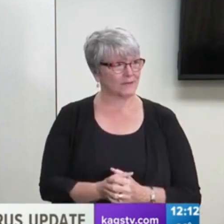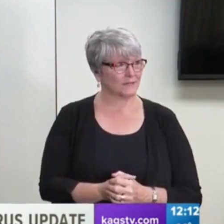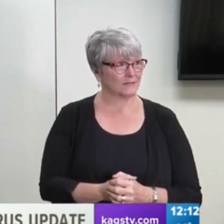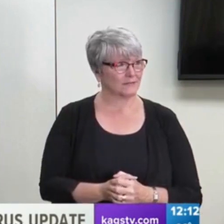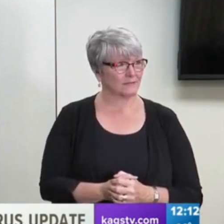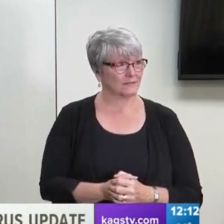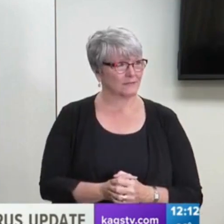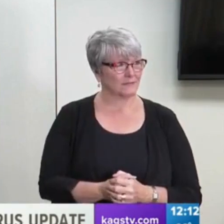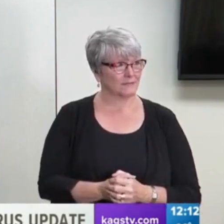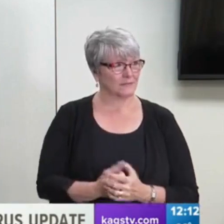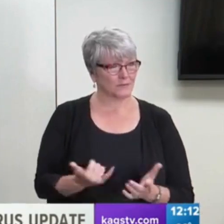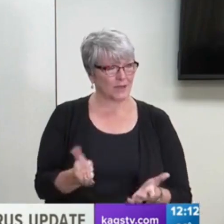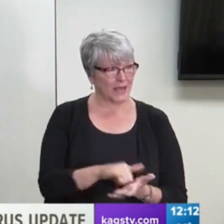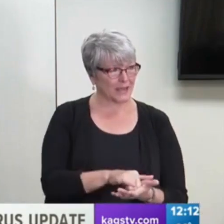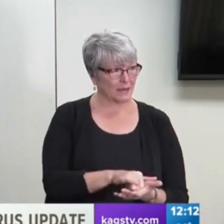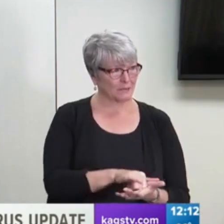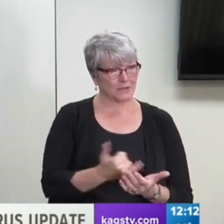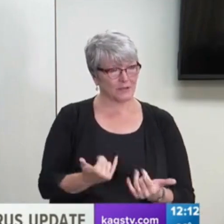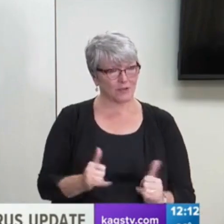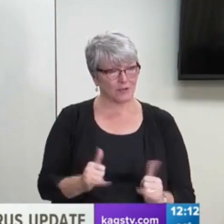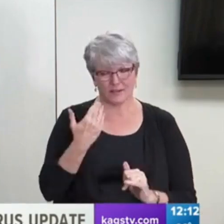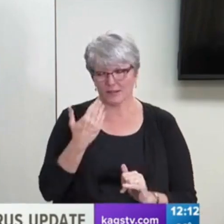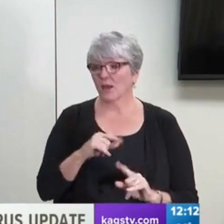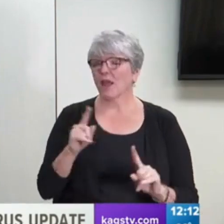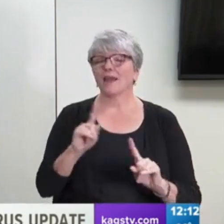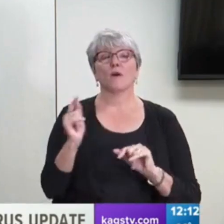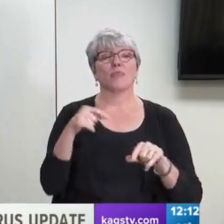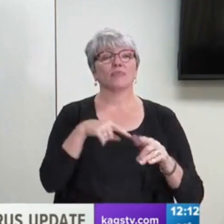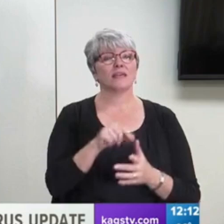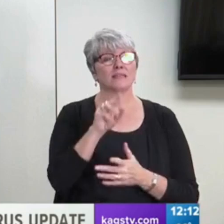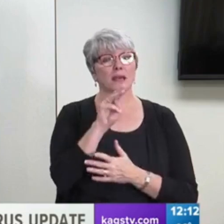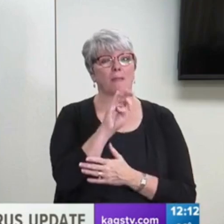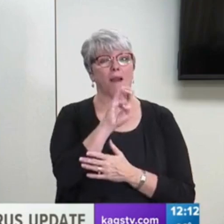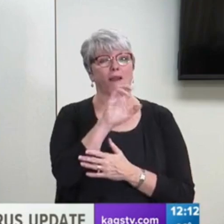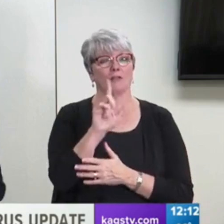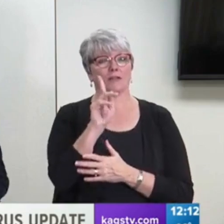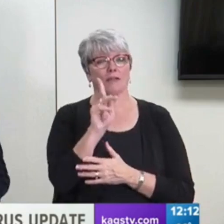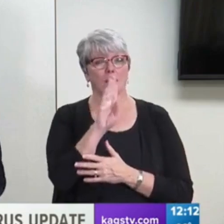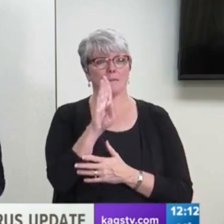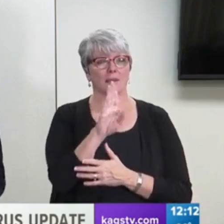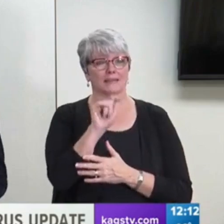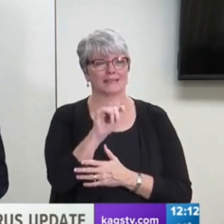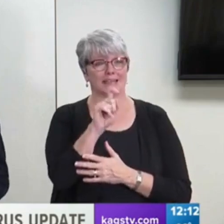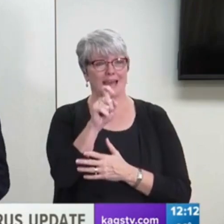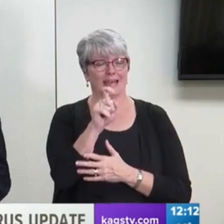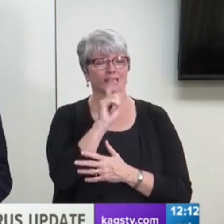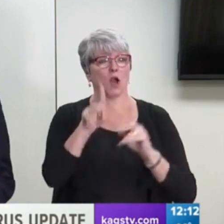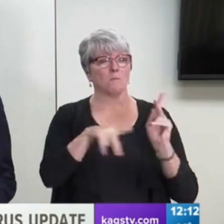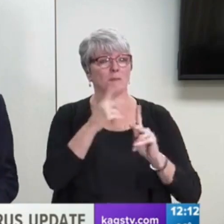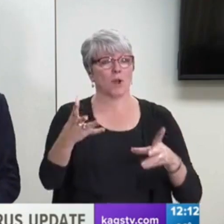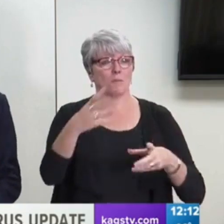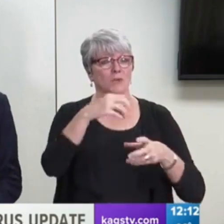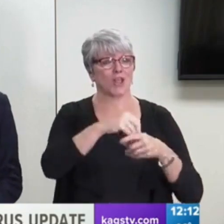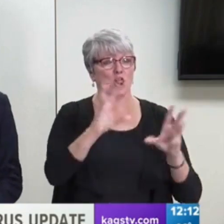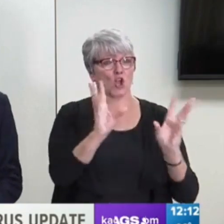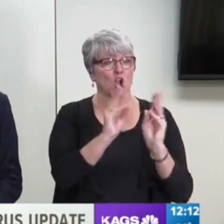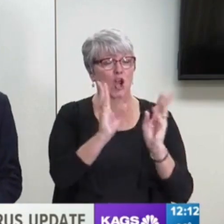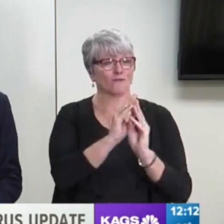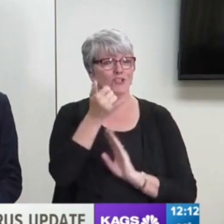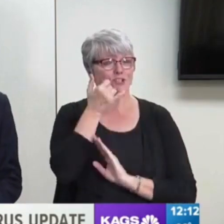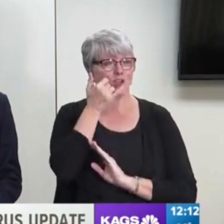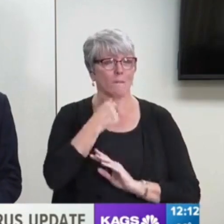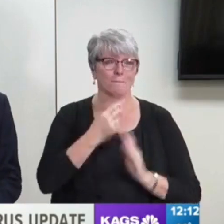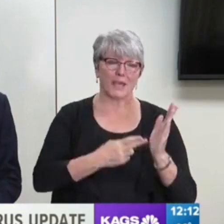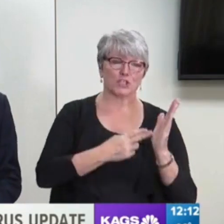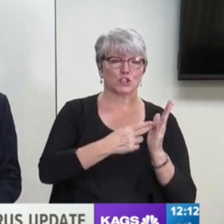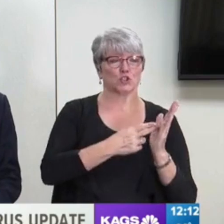It's like an IT guy. Hey, everyone. This is Michael Oder from KBTX. Those participating on the conference call, can we